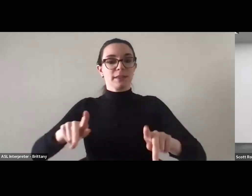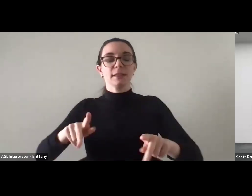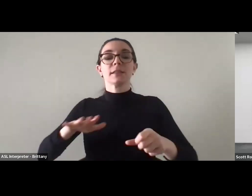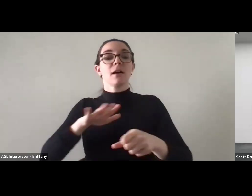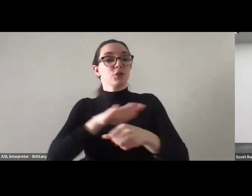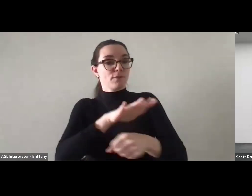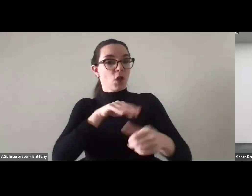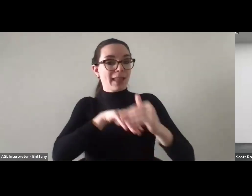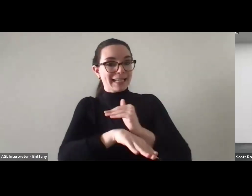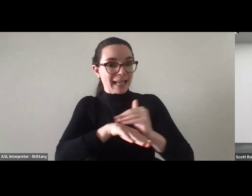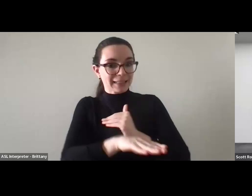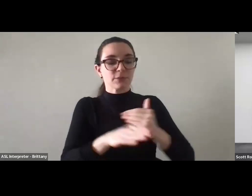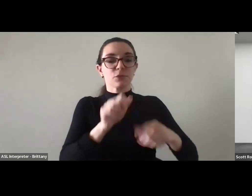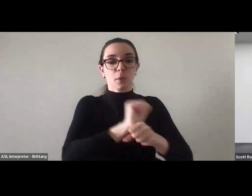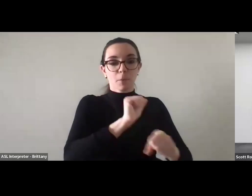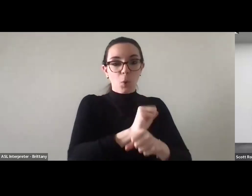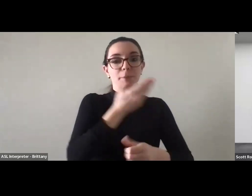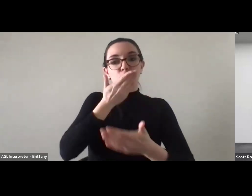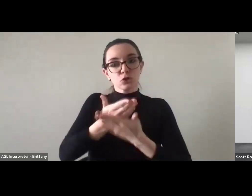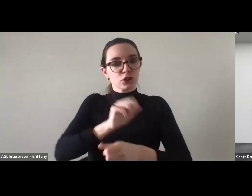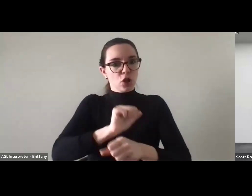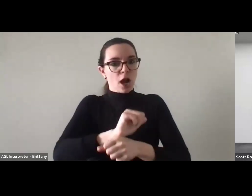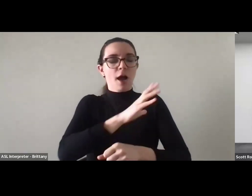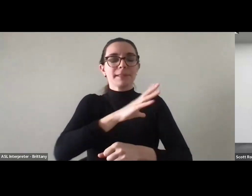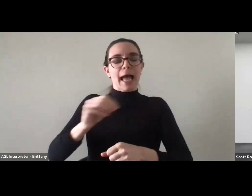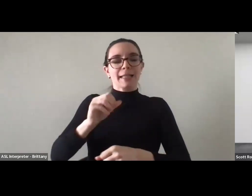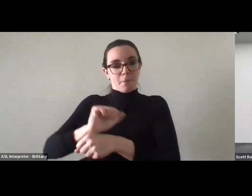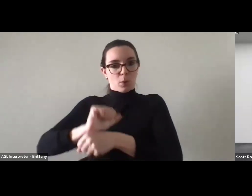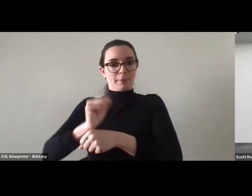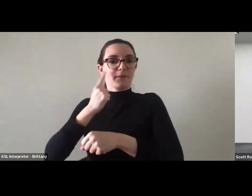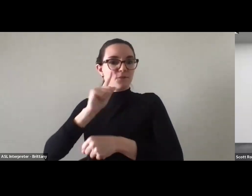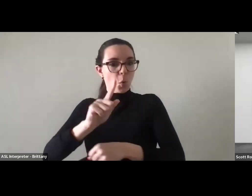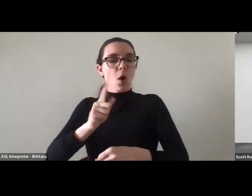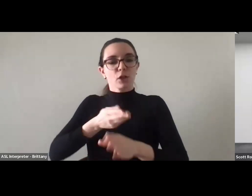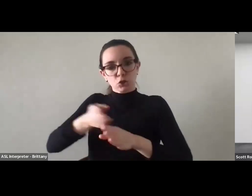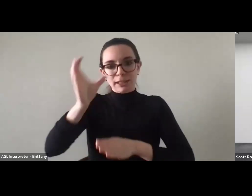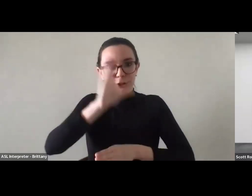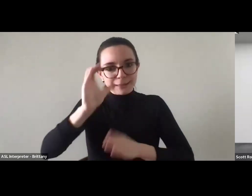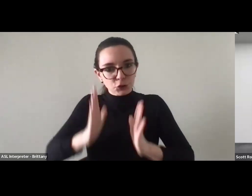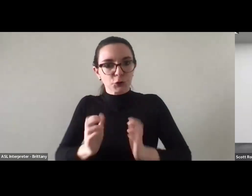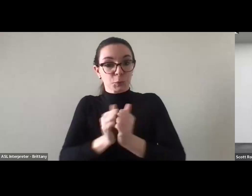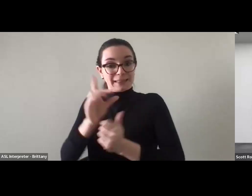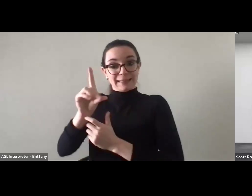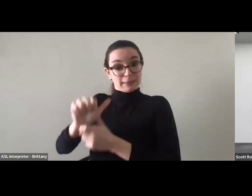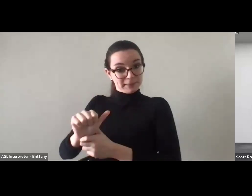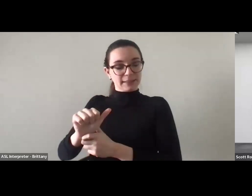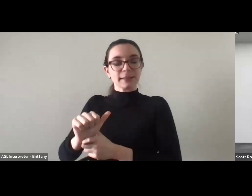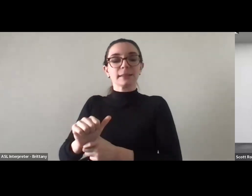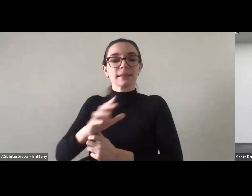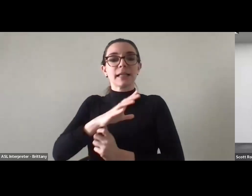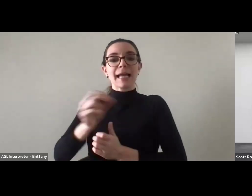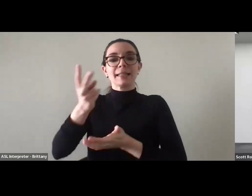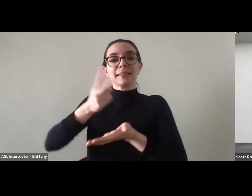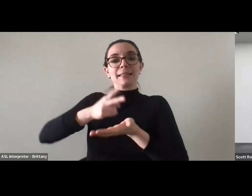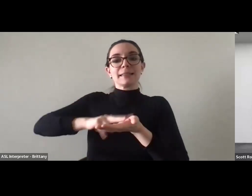employment, good jobs, and careers for diverse career seekers with disabilities. And as Assistant Secretary Williams, who is our